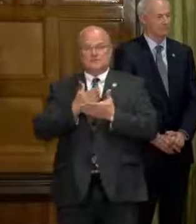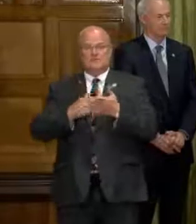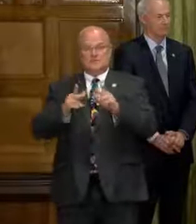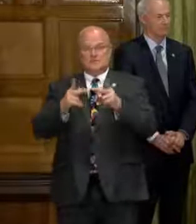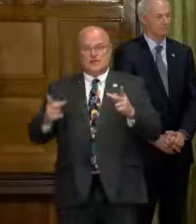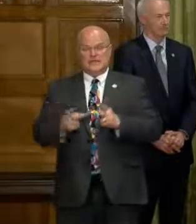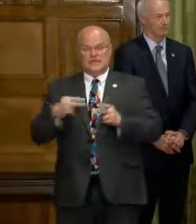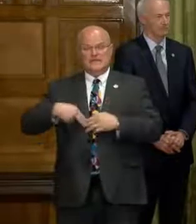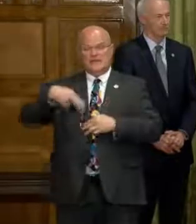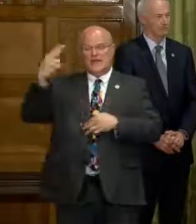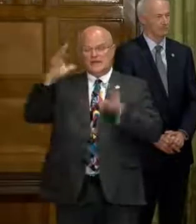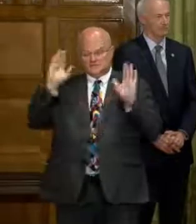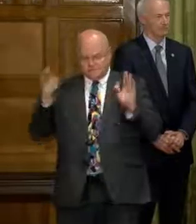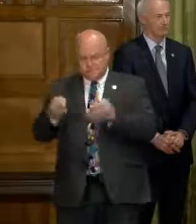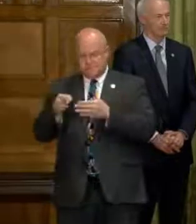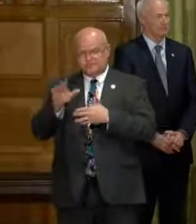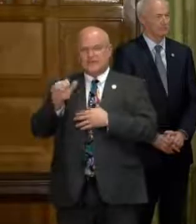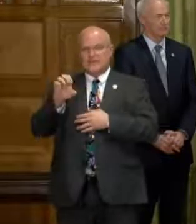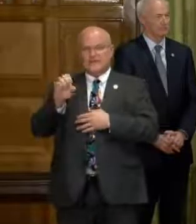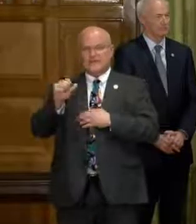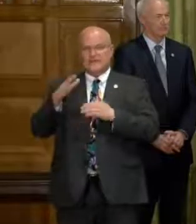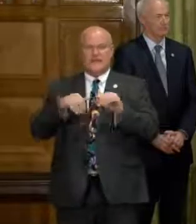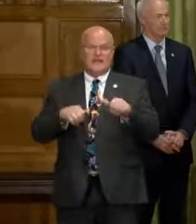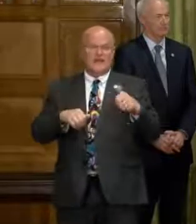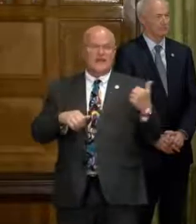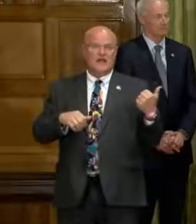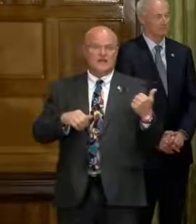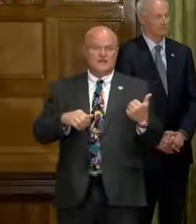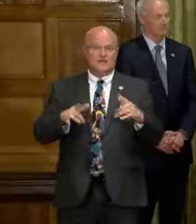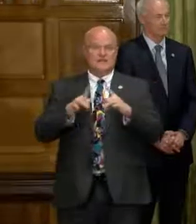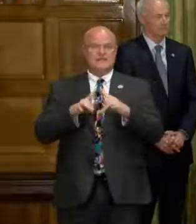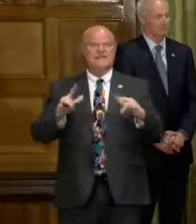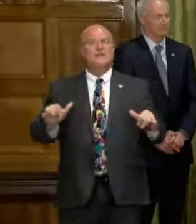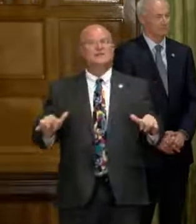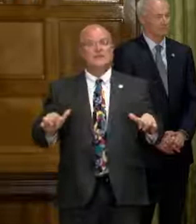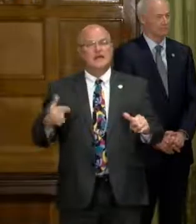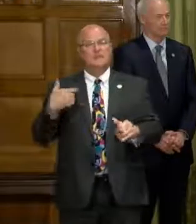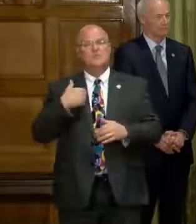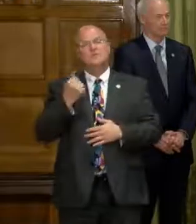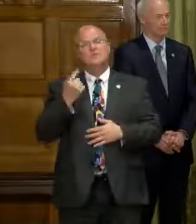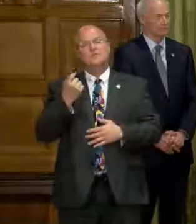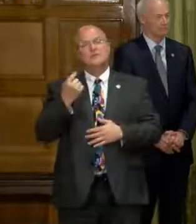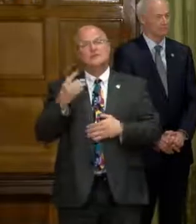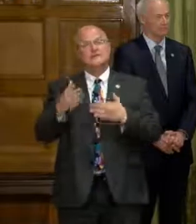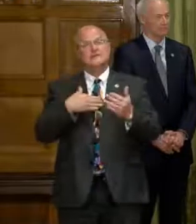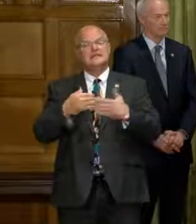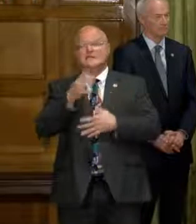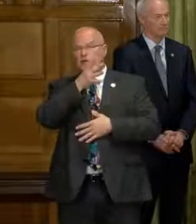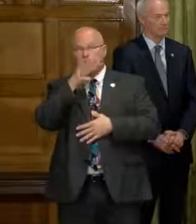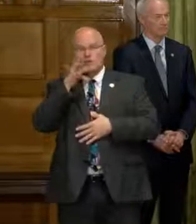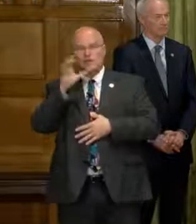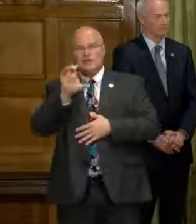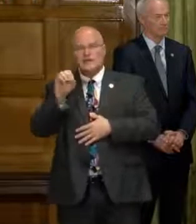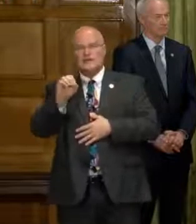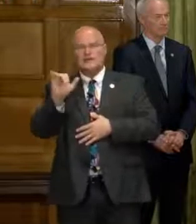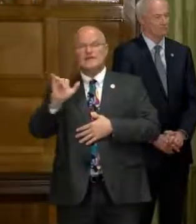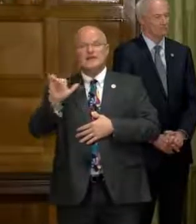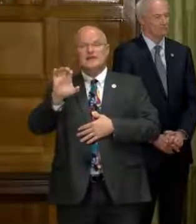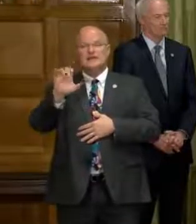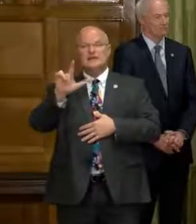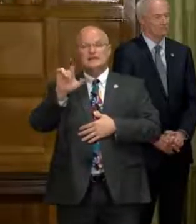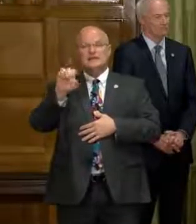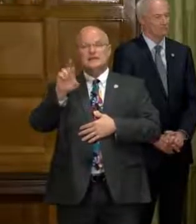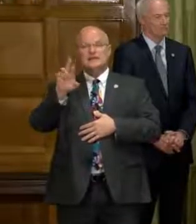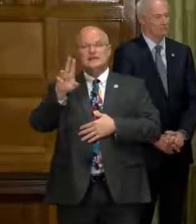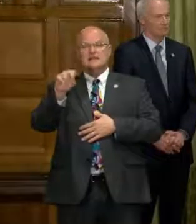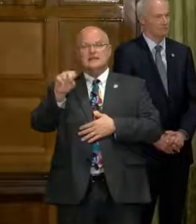where we have a higher concentration of cases than others. At the same time, we realize that even rural counties like Cleburne County, you can